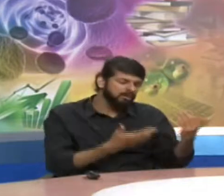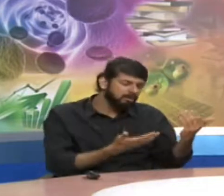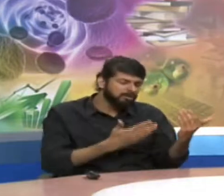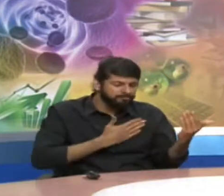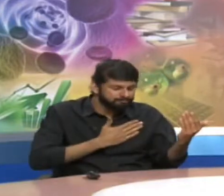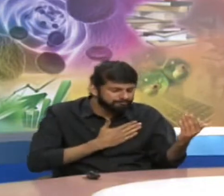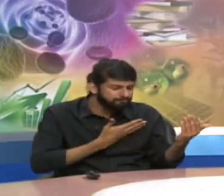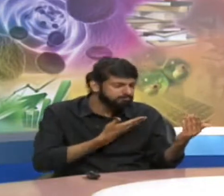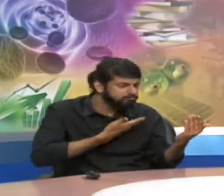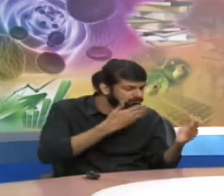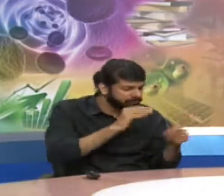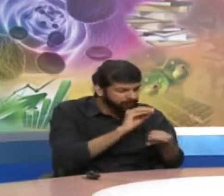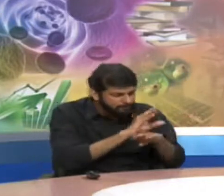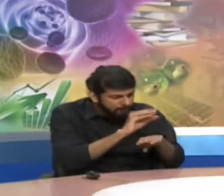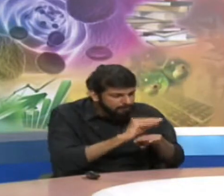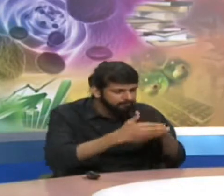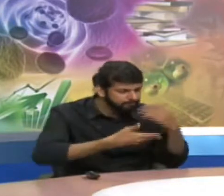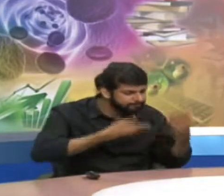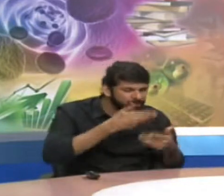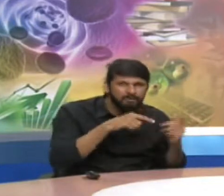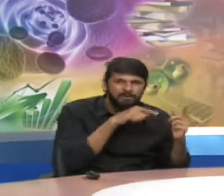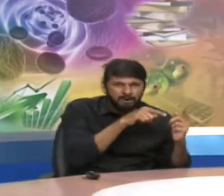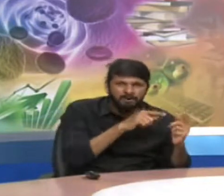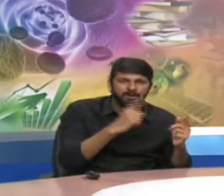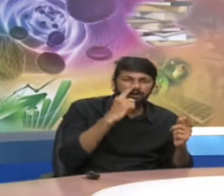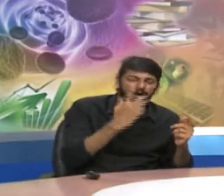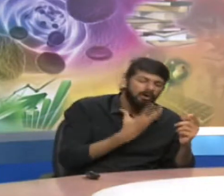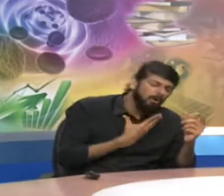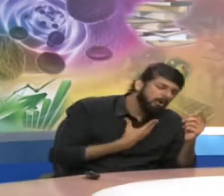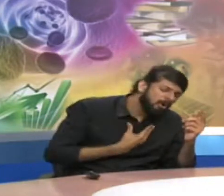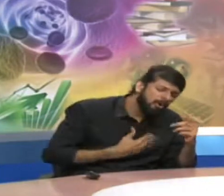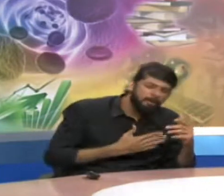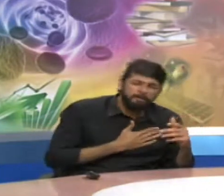features and hand gestures